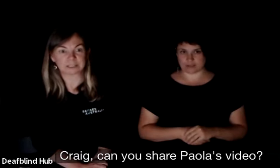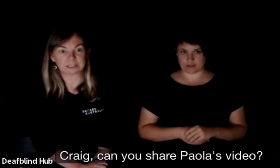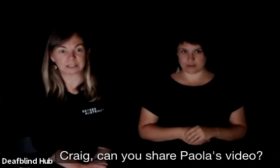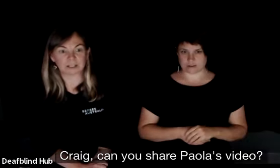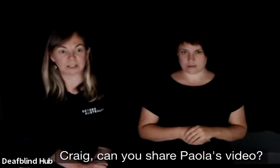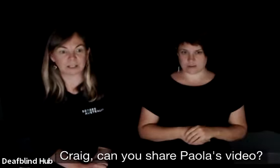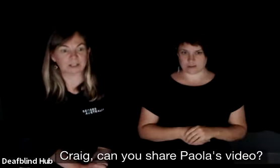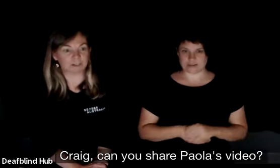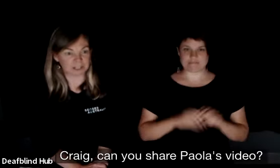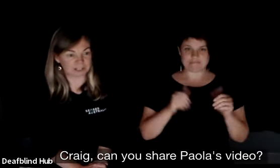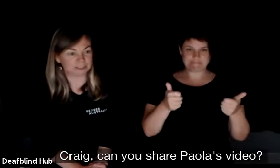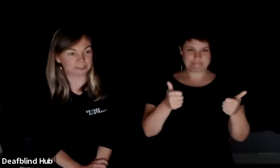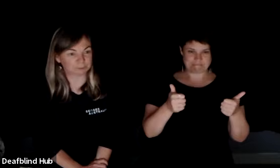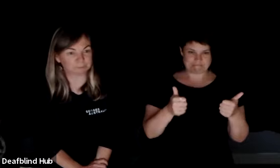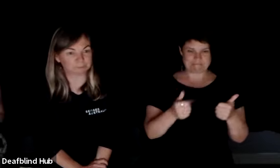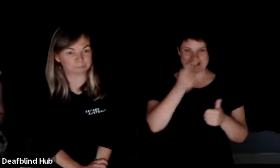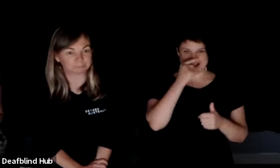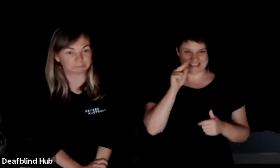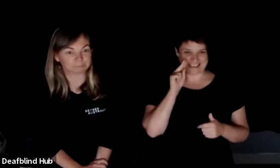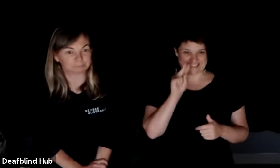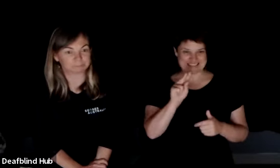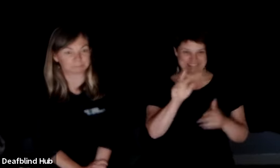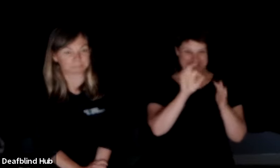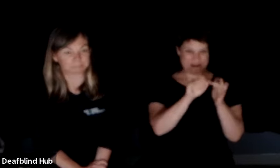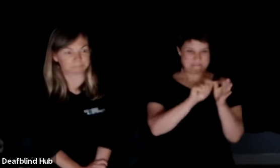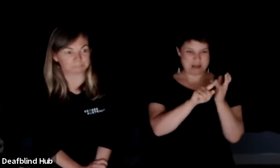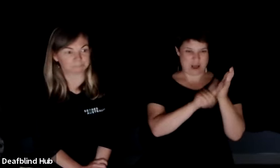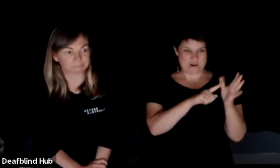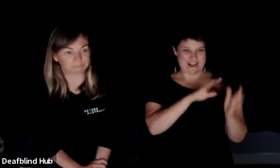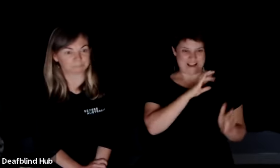her better. There she is.